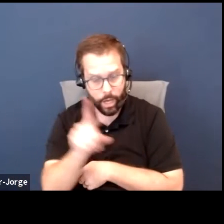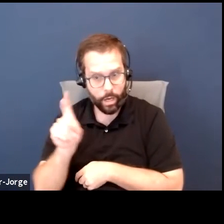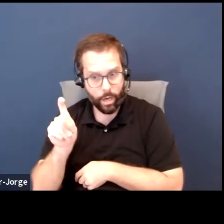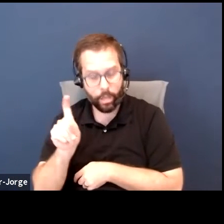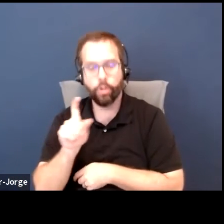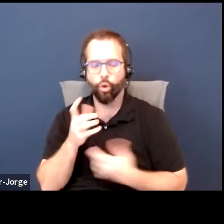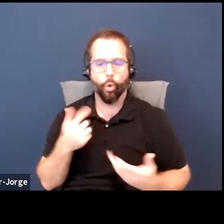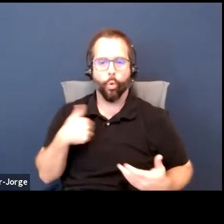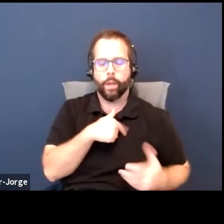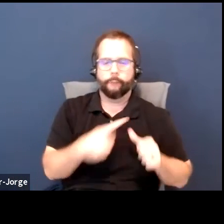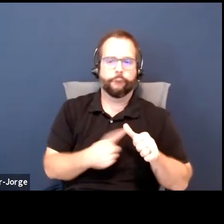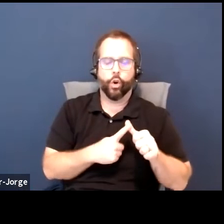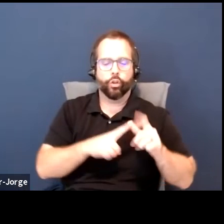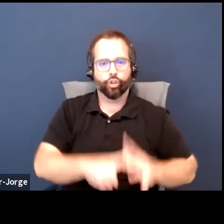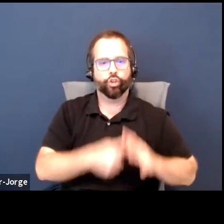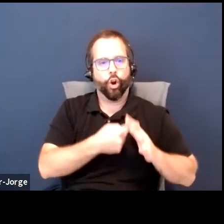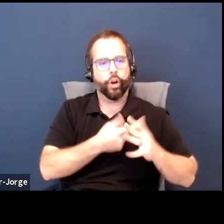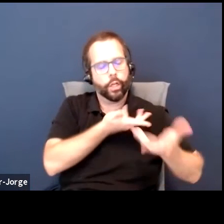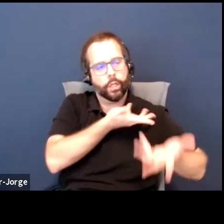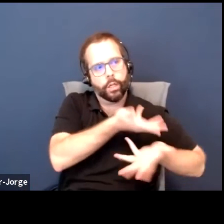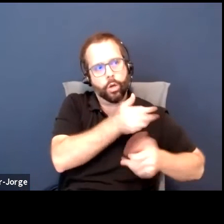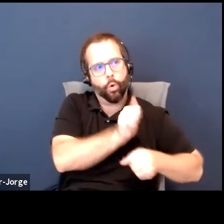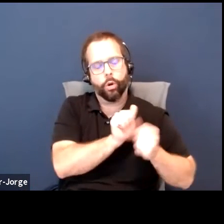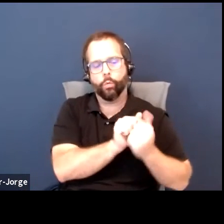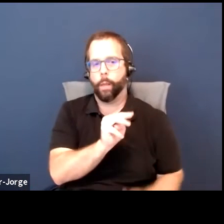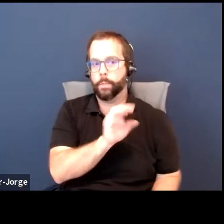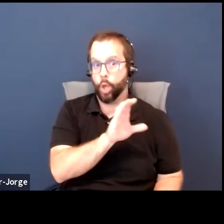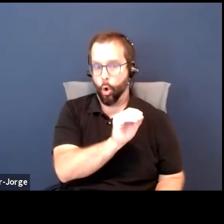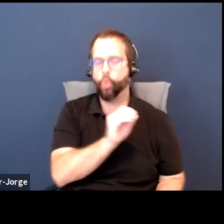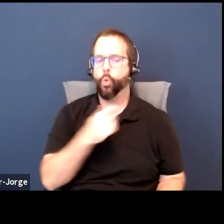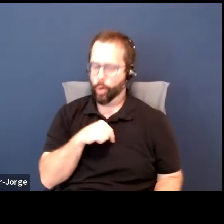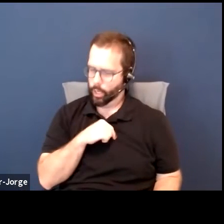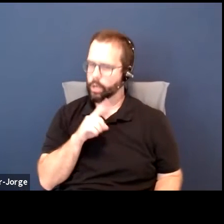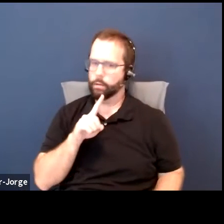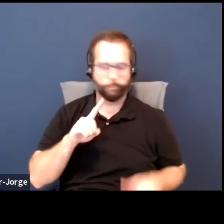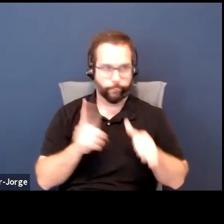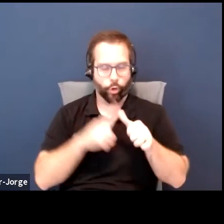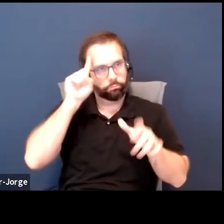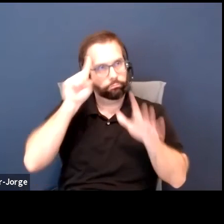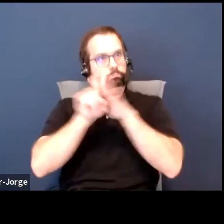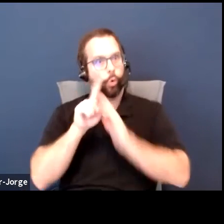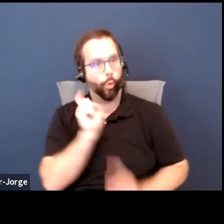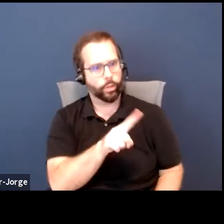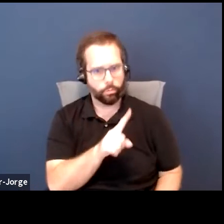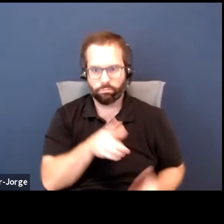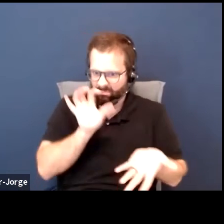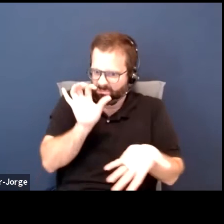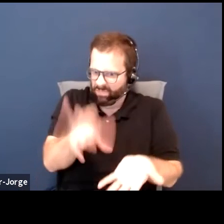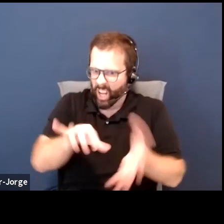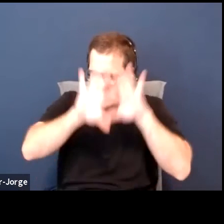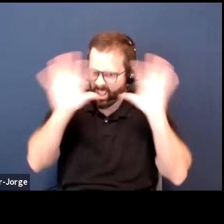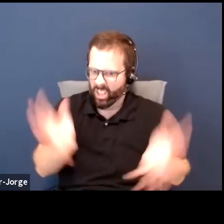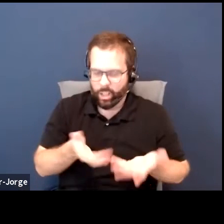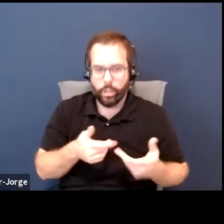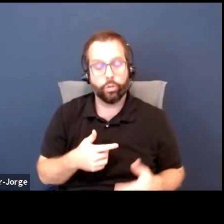when we first started working with some of the MCOs. And the beauty around